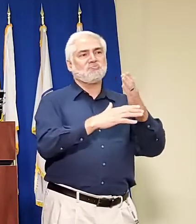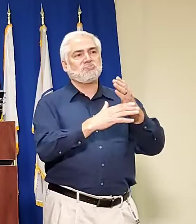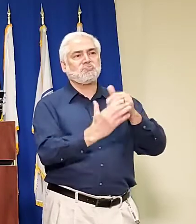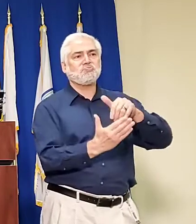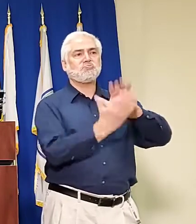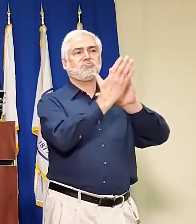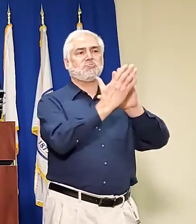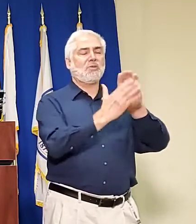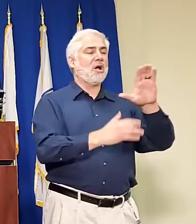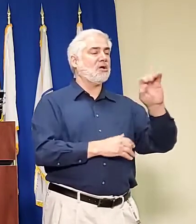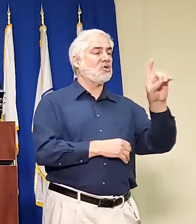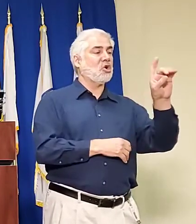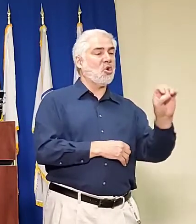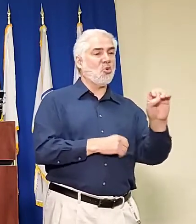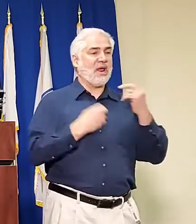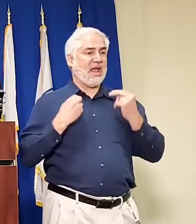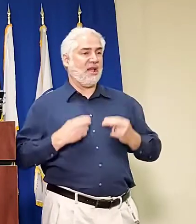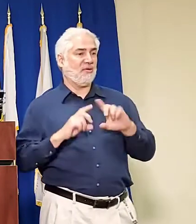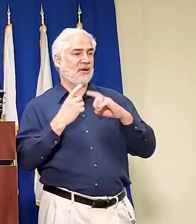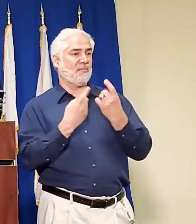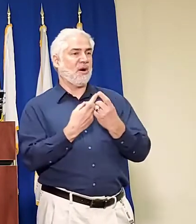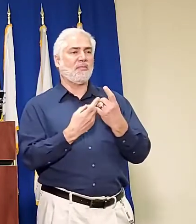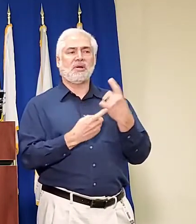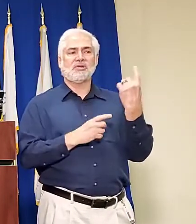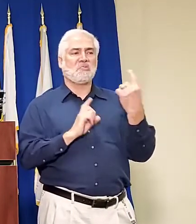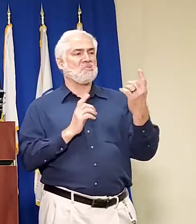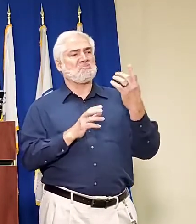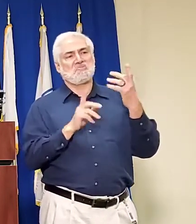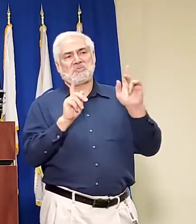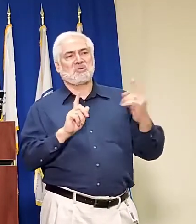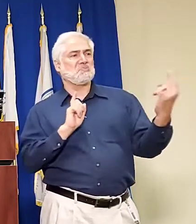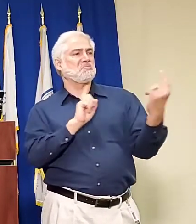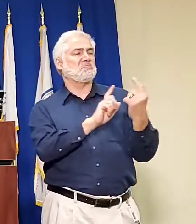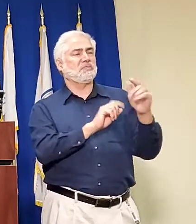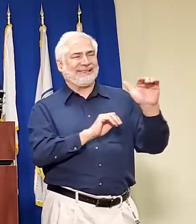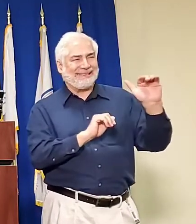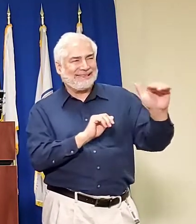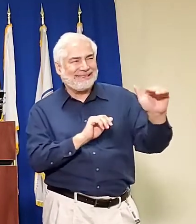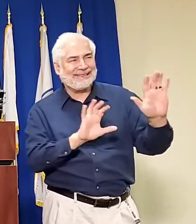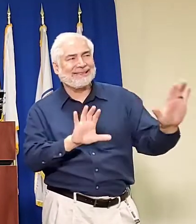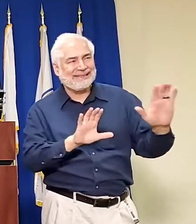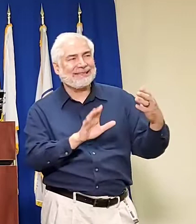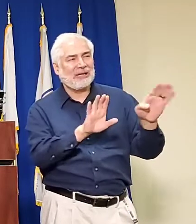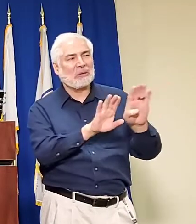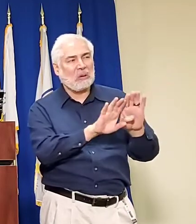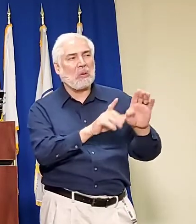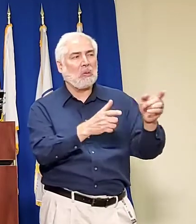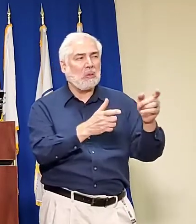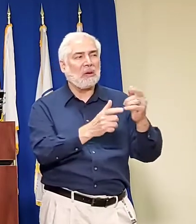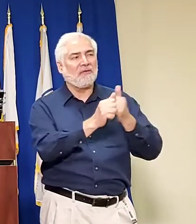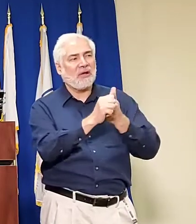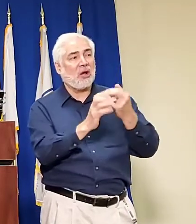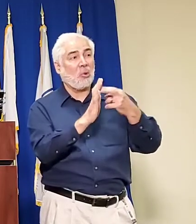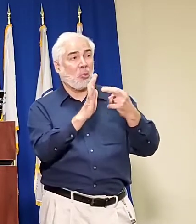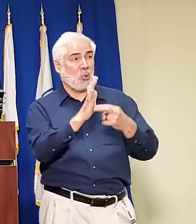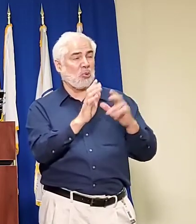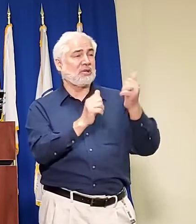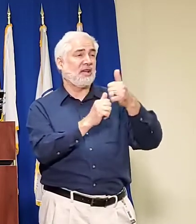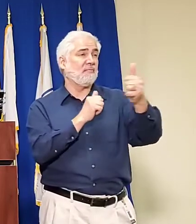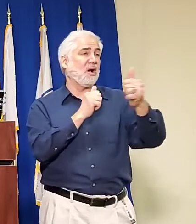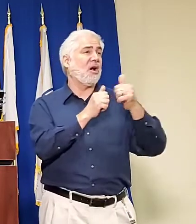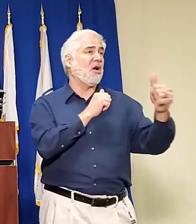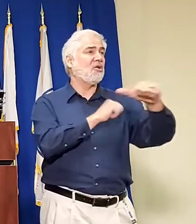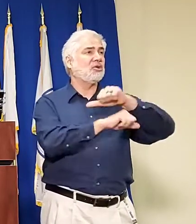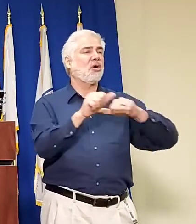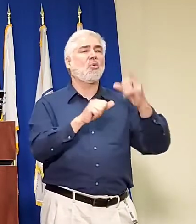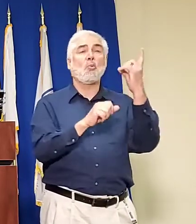or whether it's just merely somebody going up and having a conversation and reminding people to do their part and stay apart. I'll